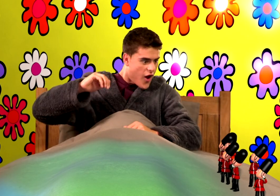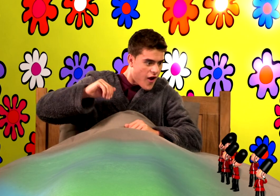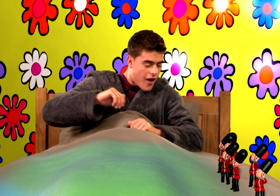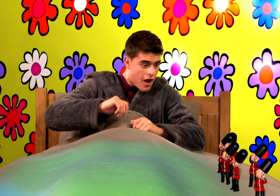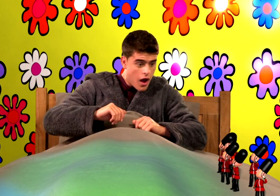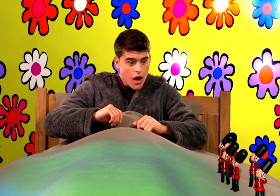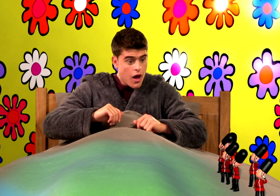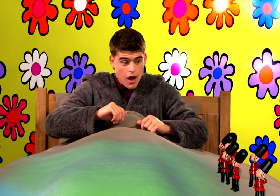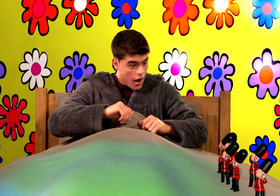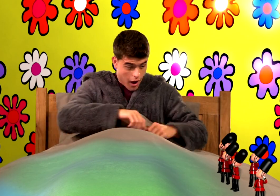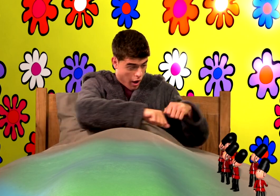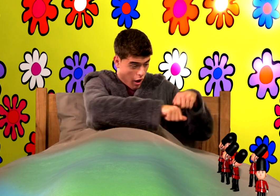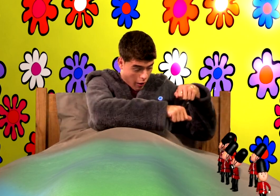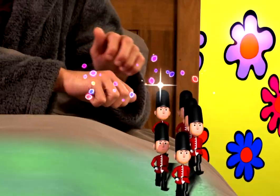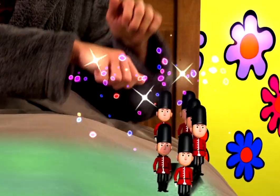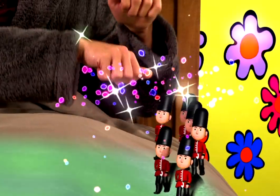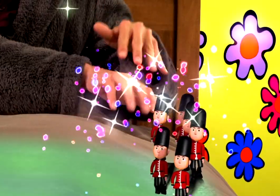with different uniforms and drills.